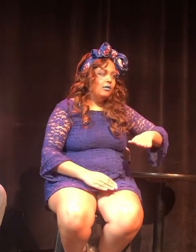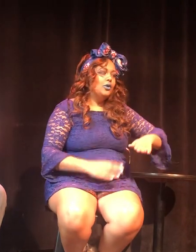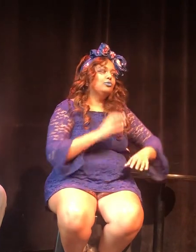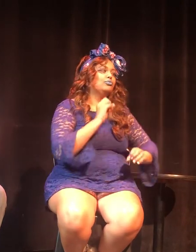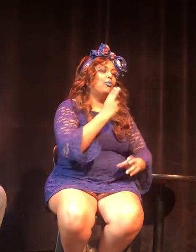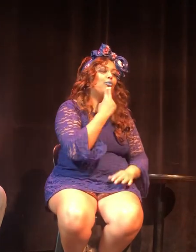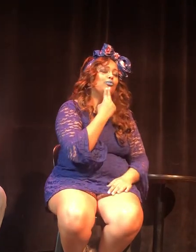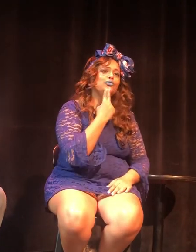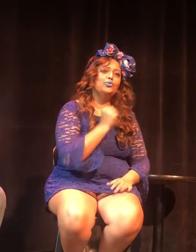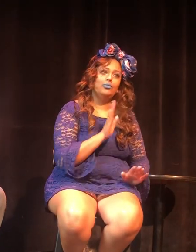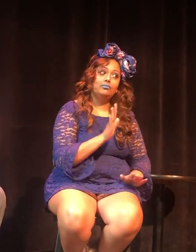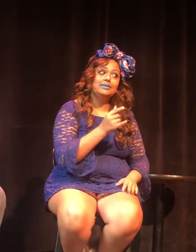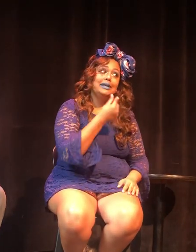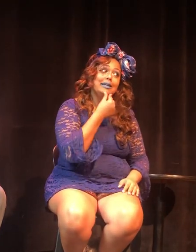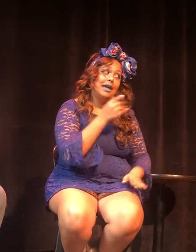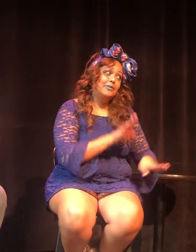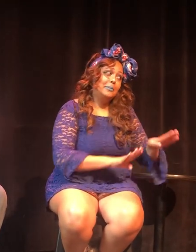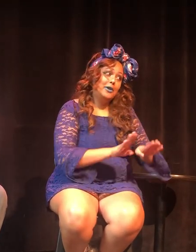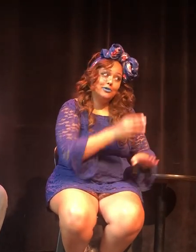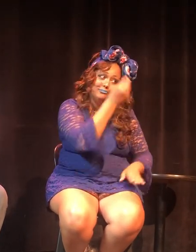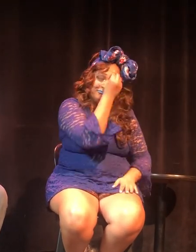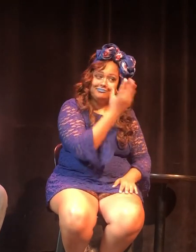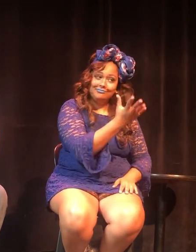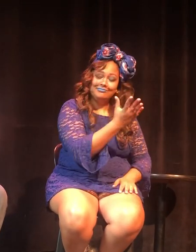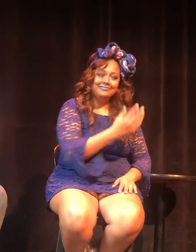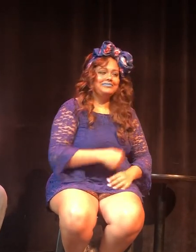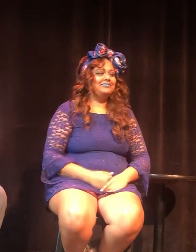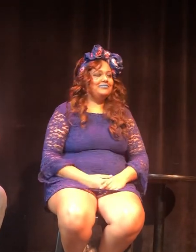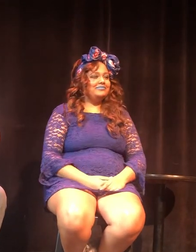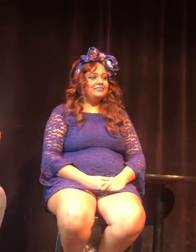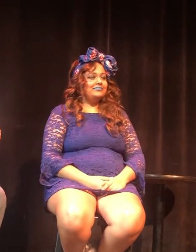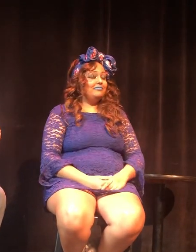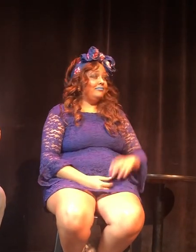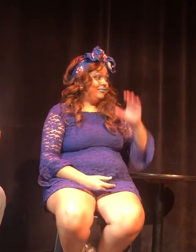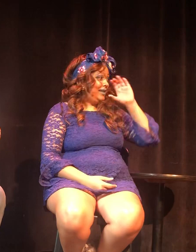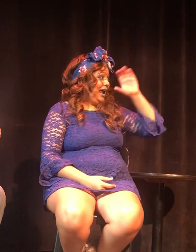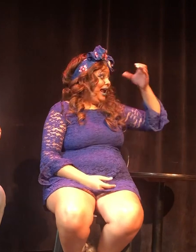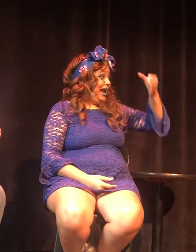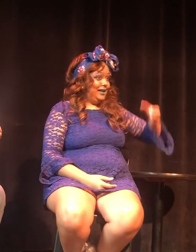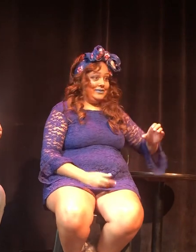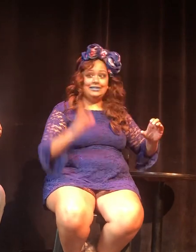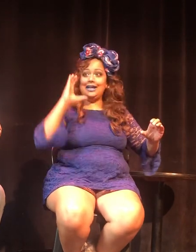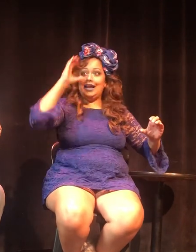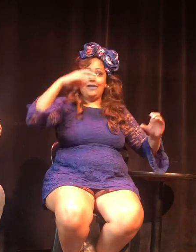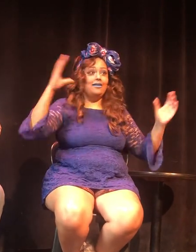too. They twist their trunks together and put them in each other's mouths.